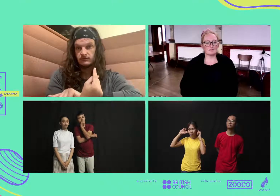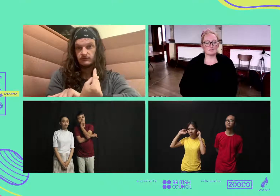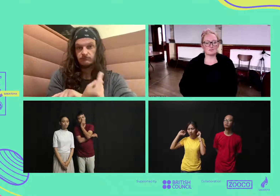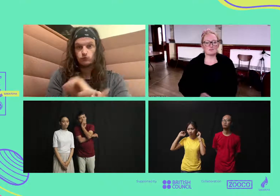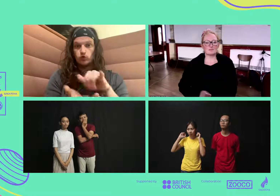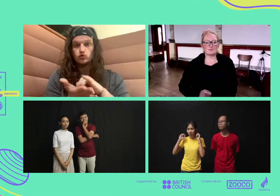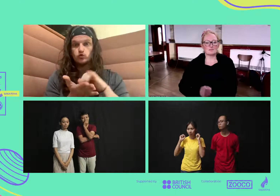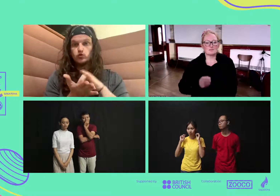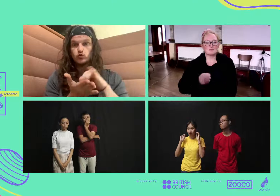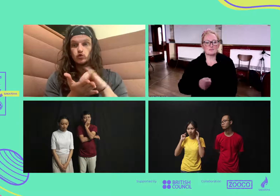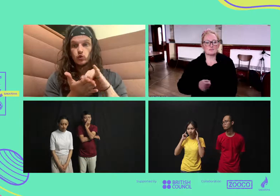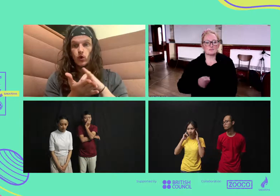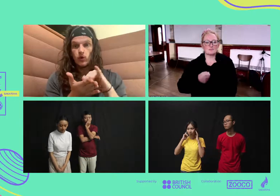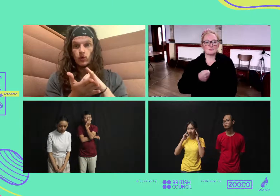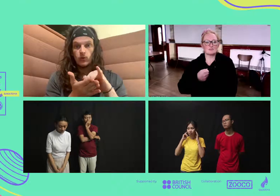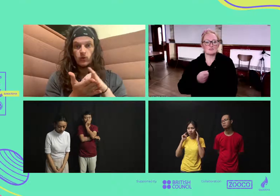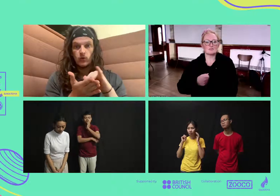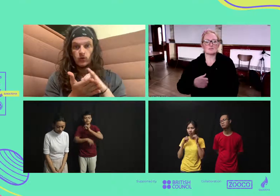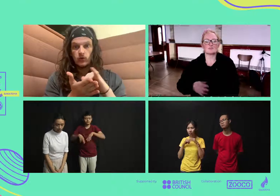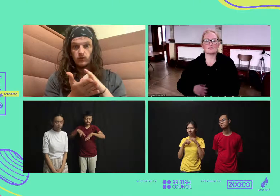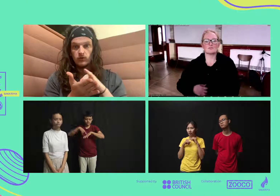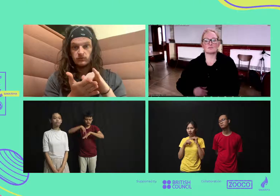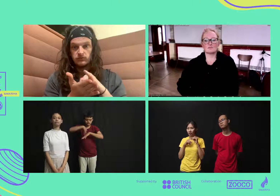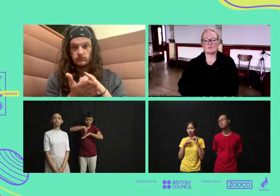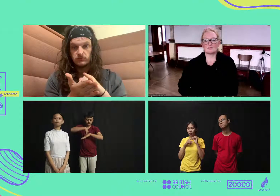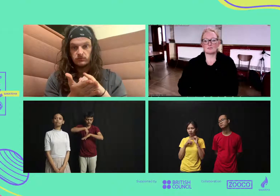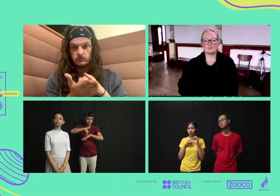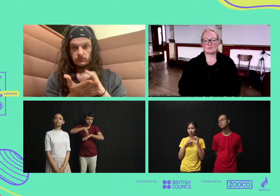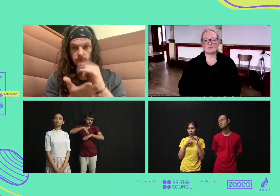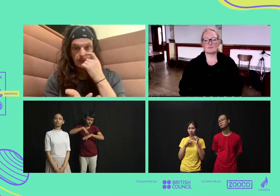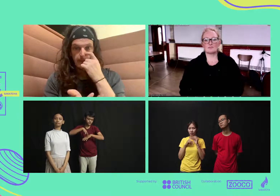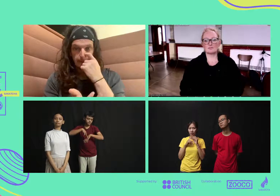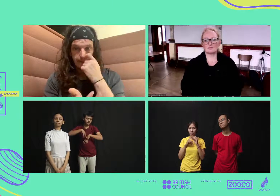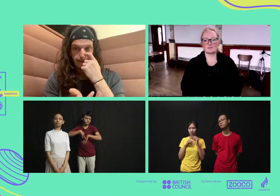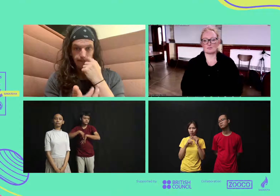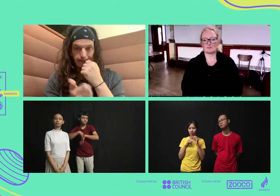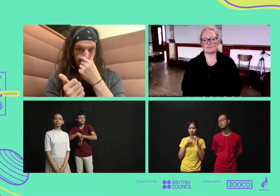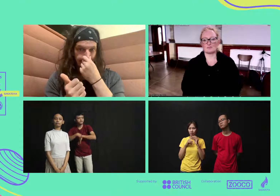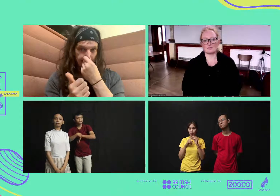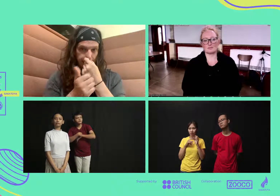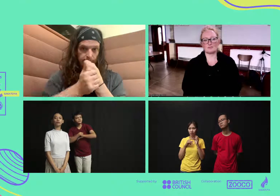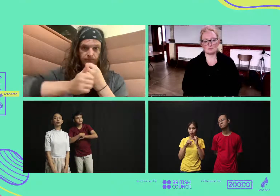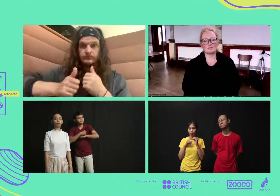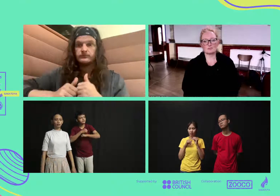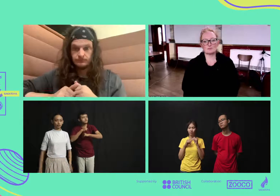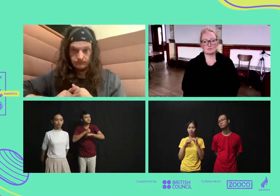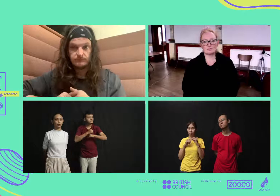So now we're going to do the opposite. So we're going to do New York.